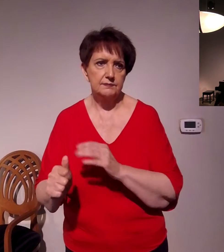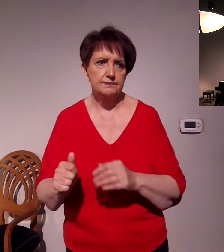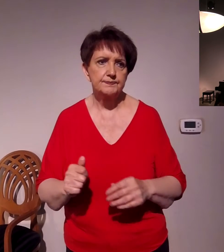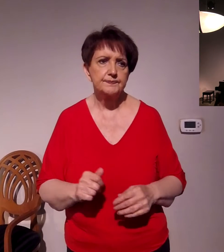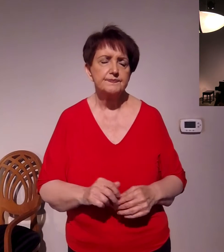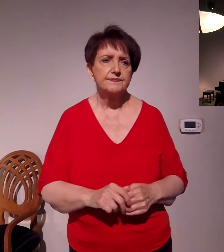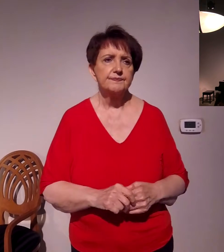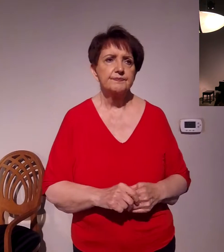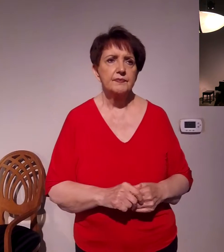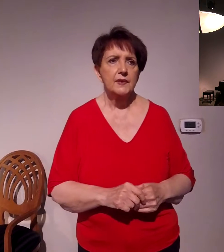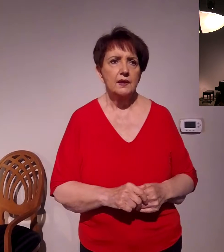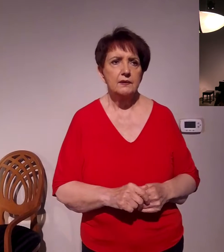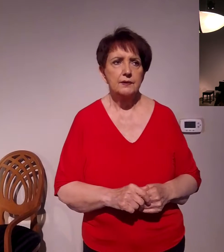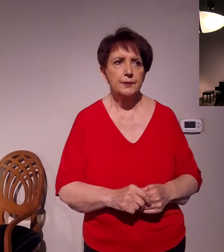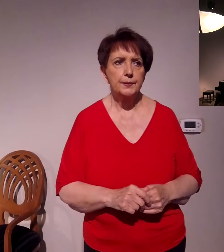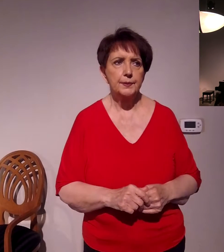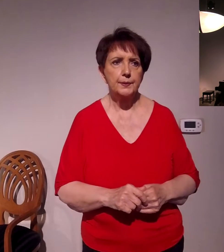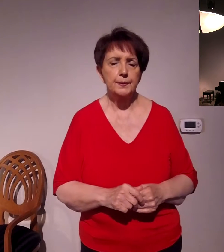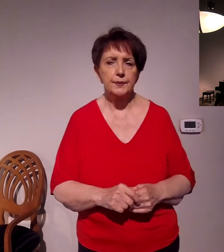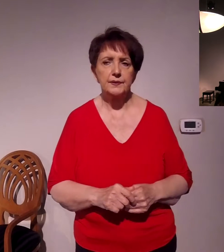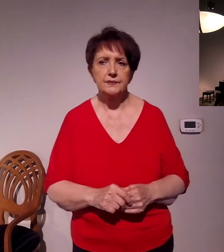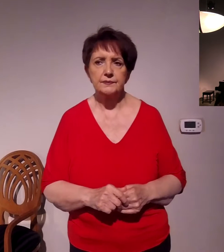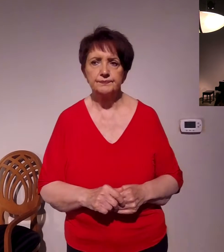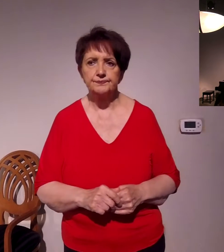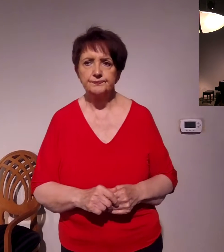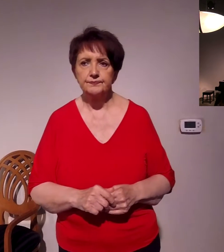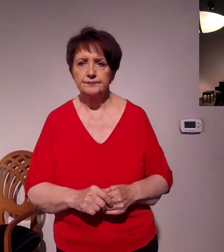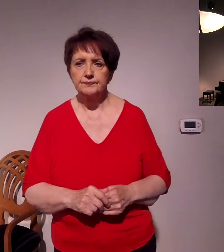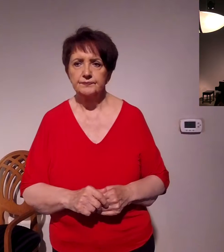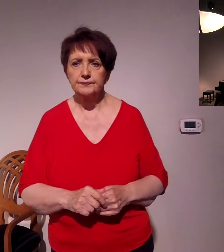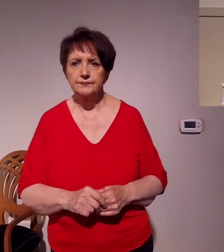temporarily, because there is no eternal loss.